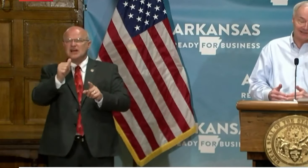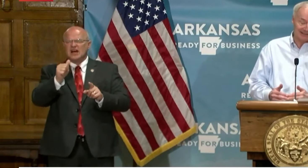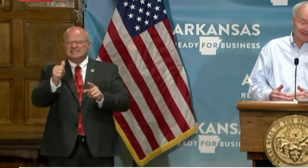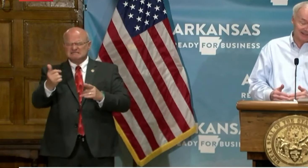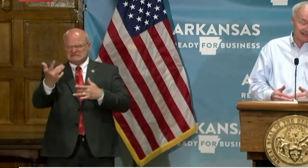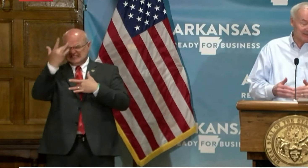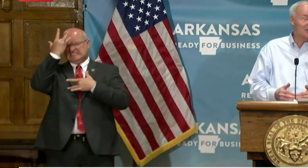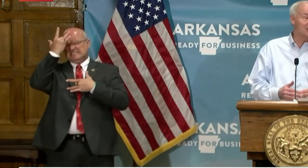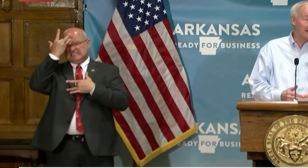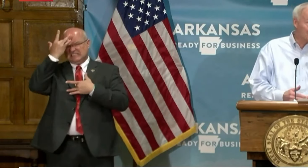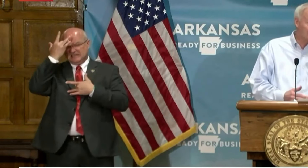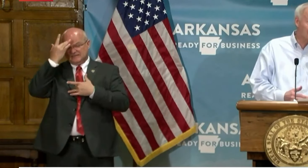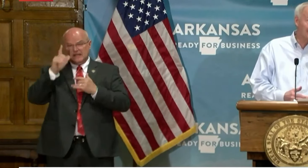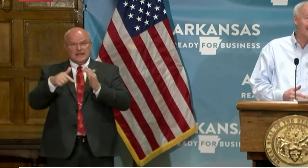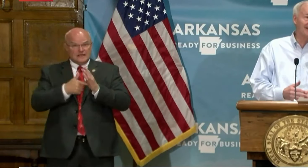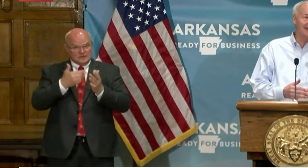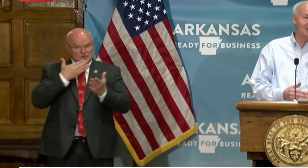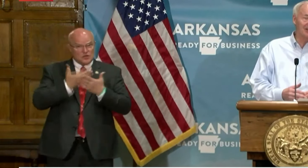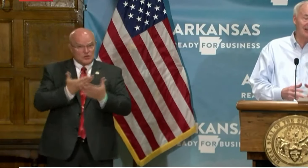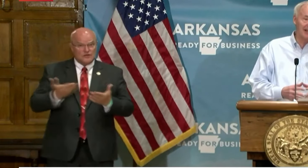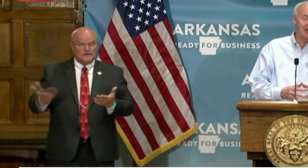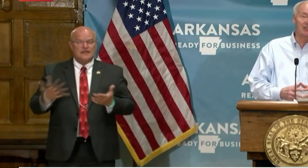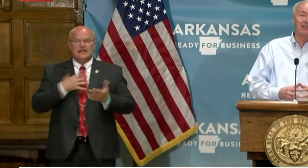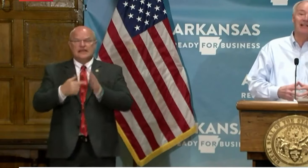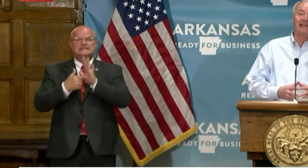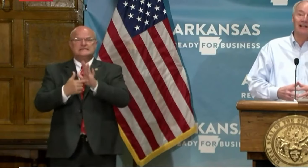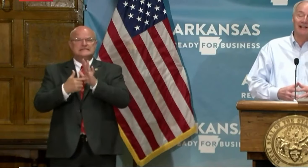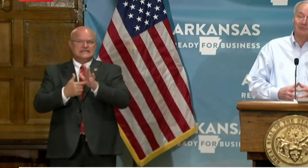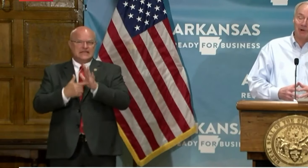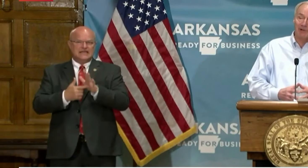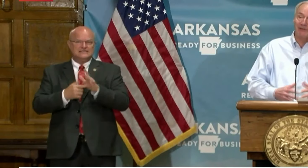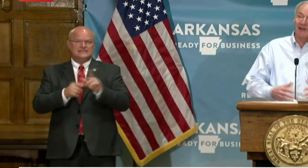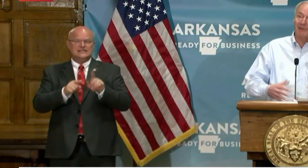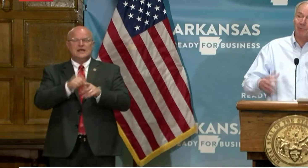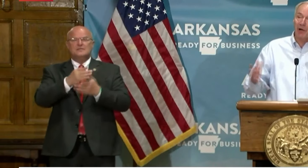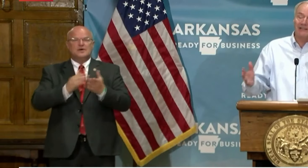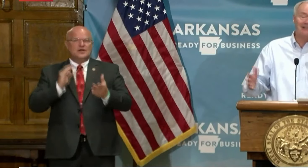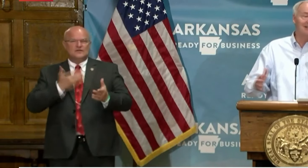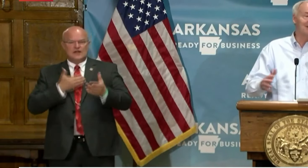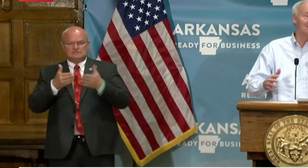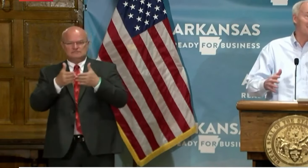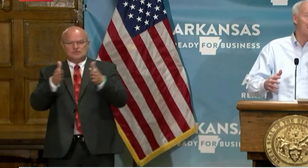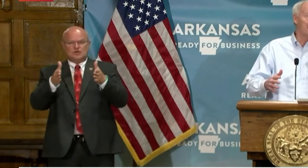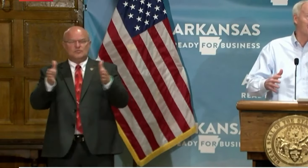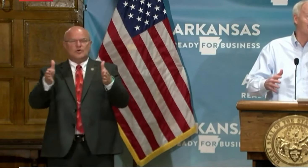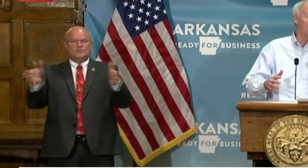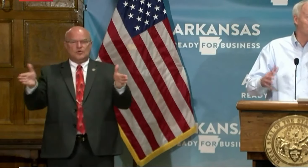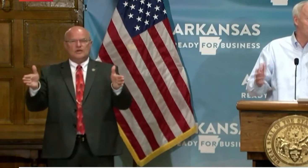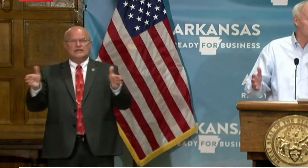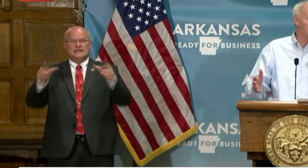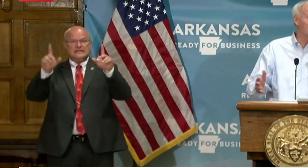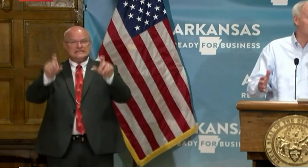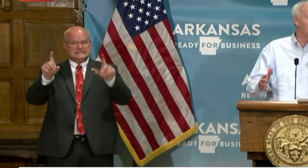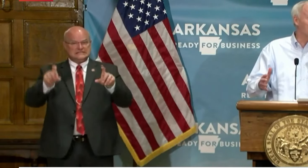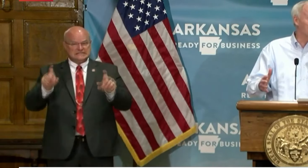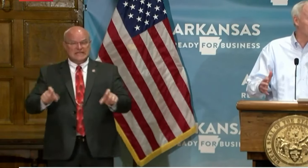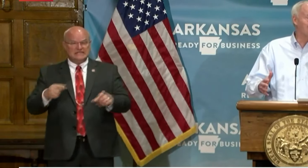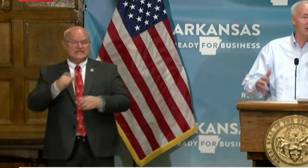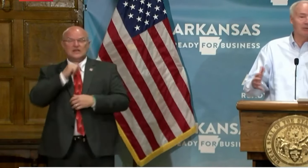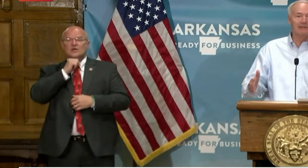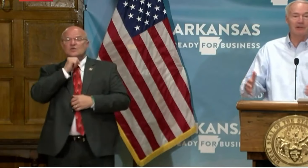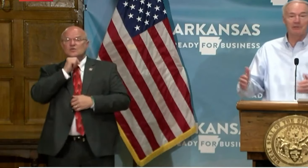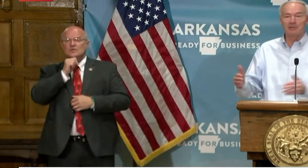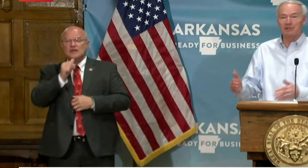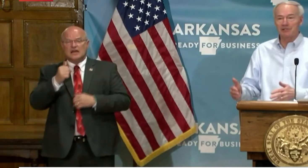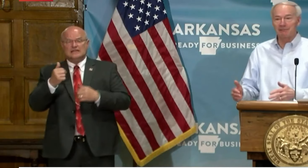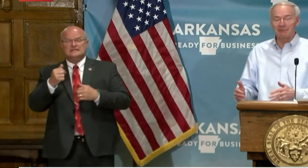ill. And this is a good thing, and it's indication as part of our broadening of our tests that we're not